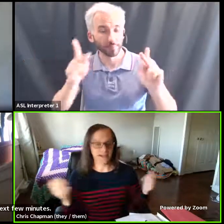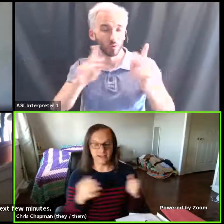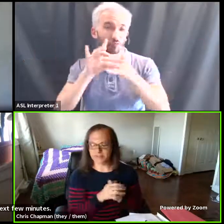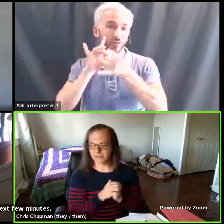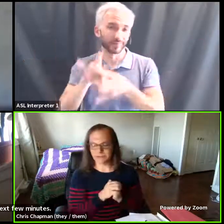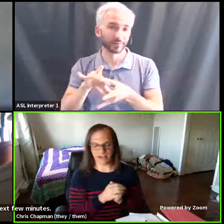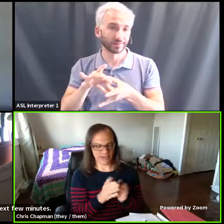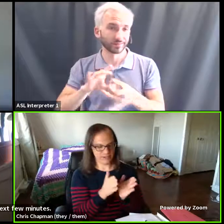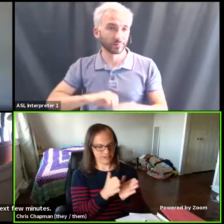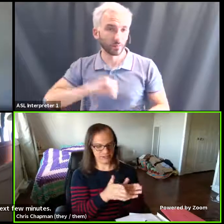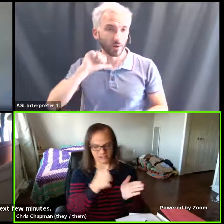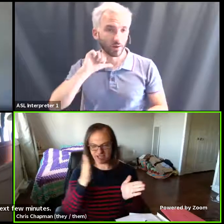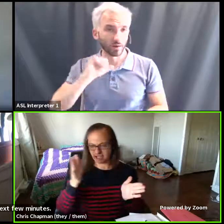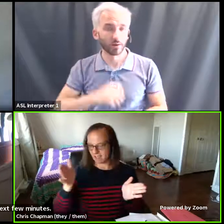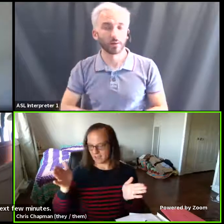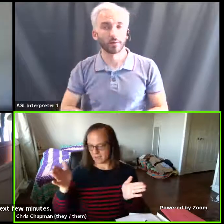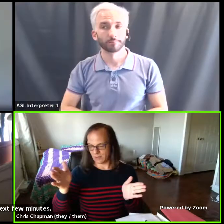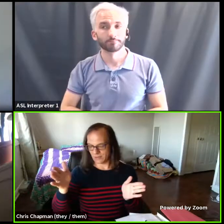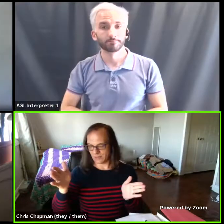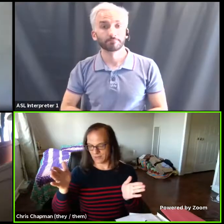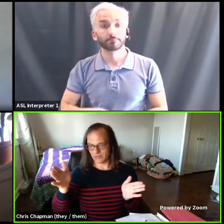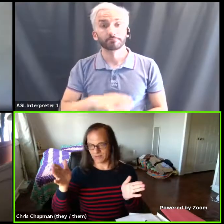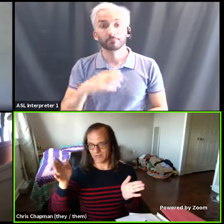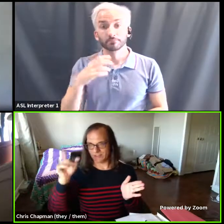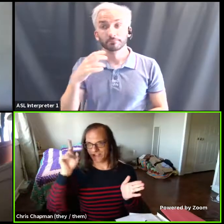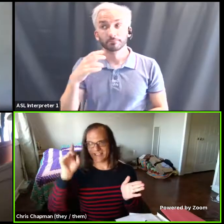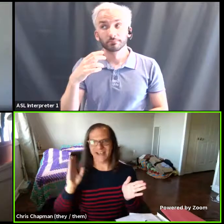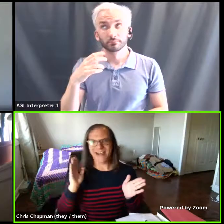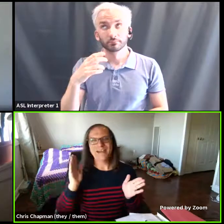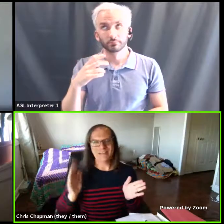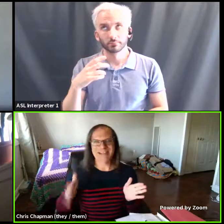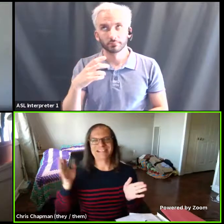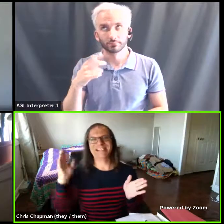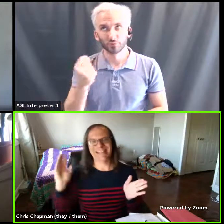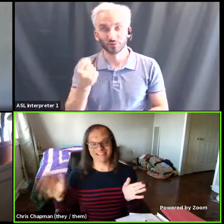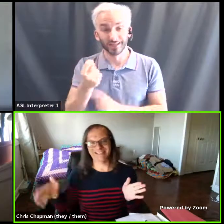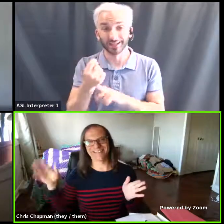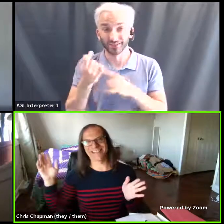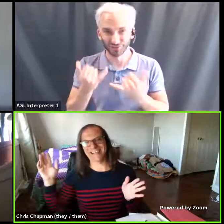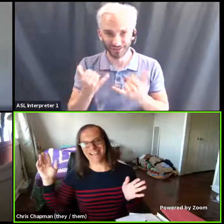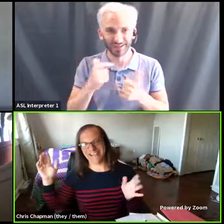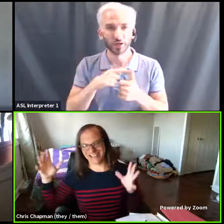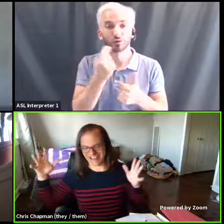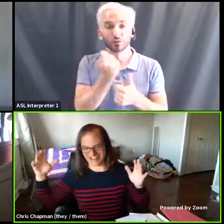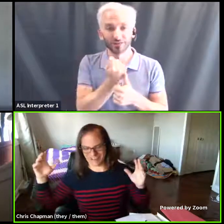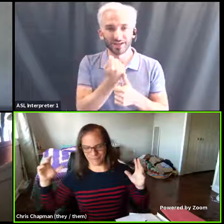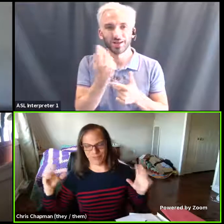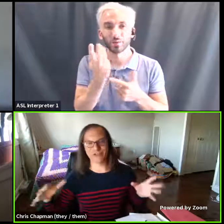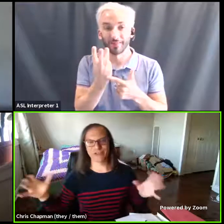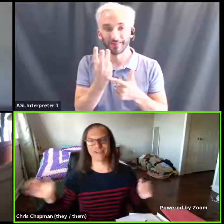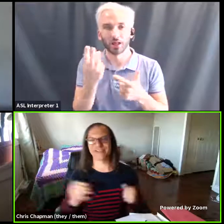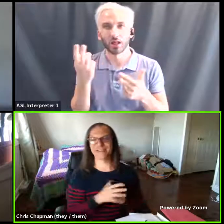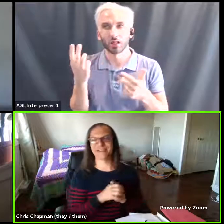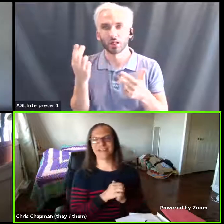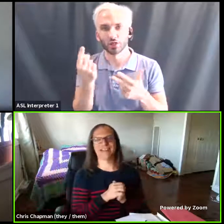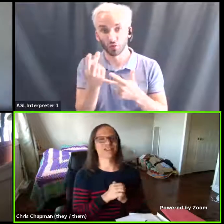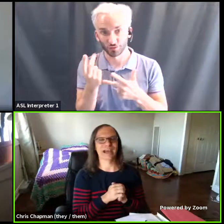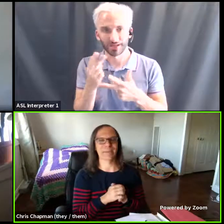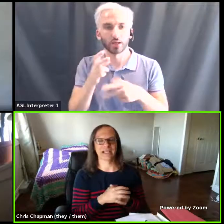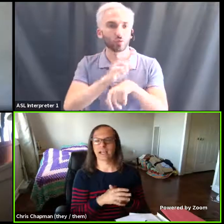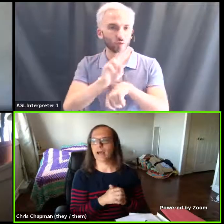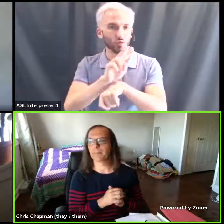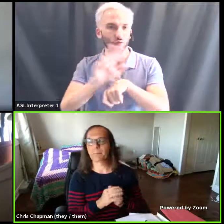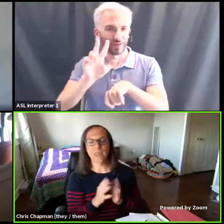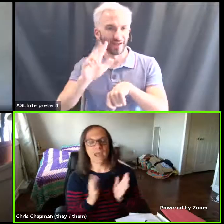Pride. So Tuesday, which is today, Wednesday, Thursday, from 2 to 3, those events